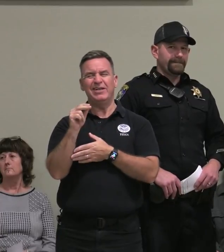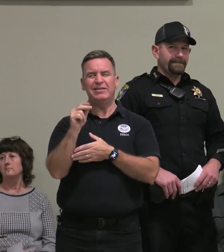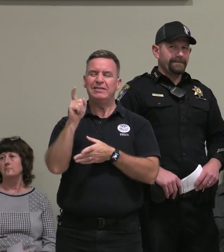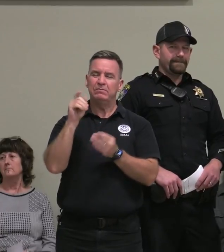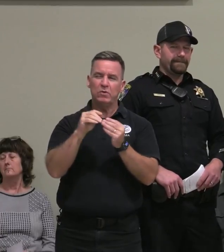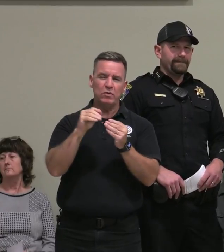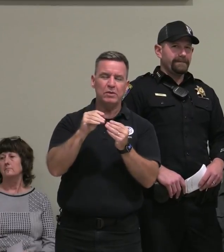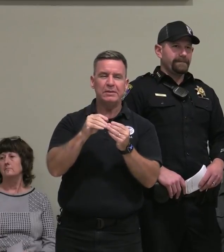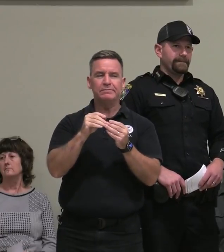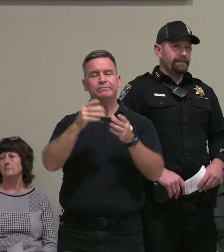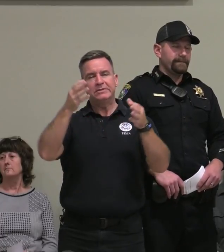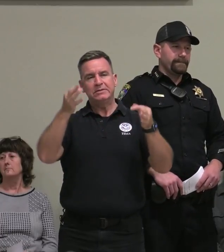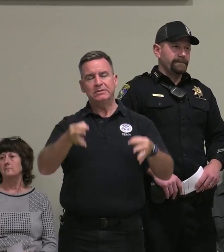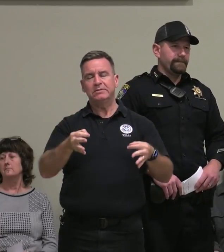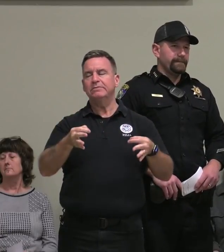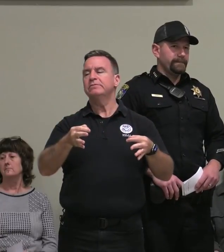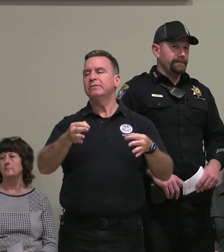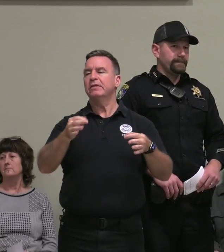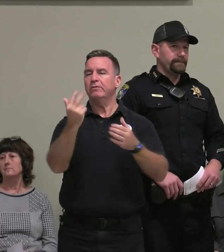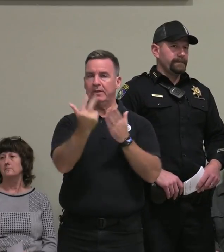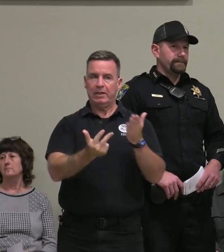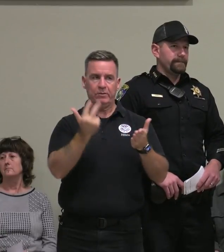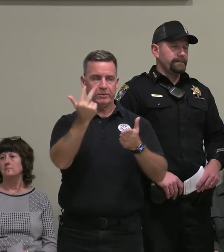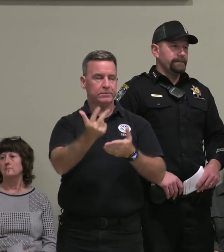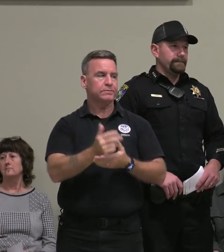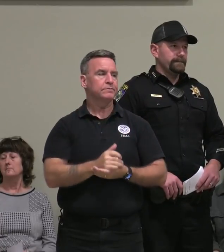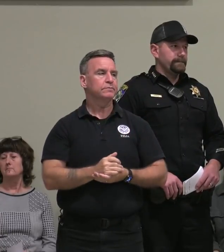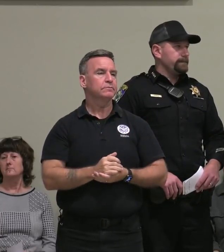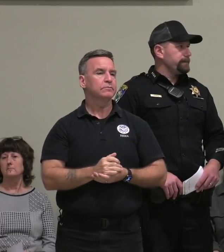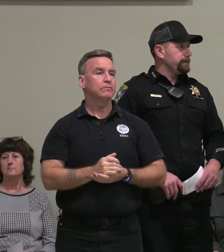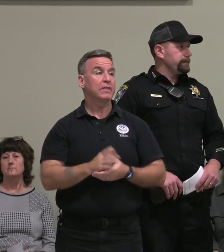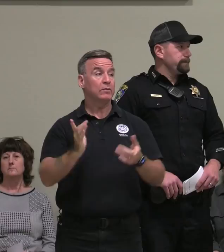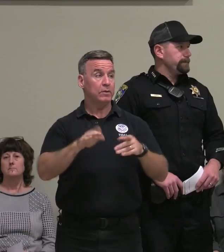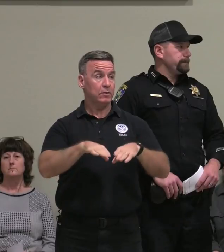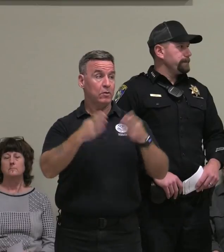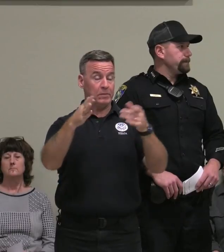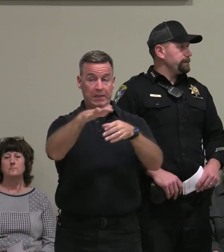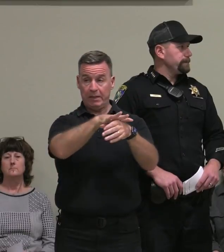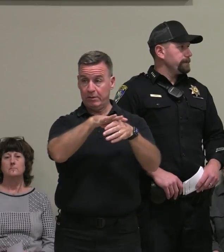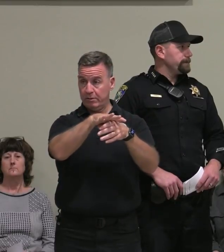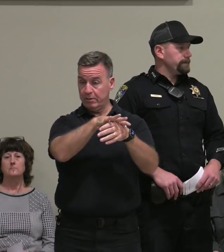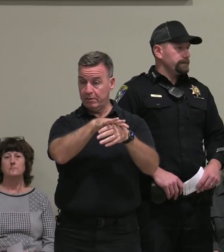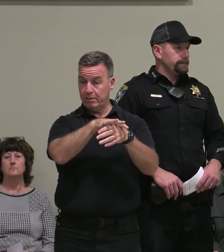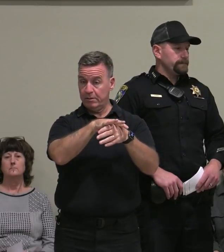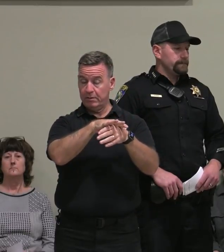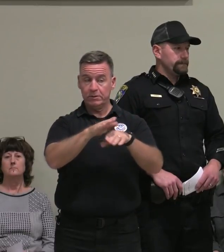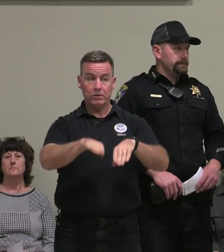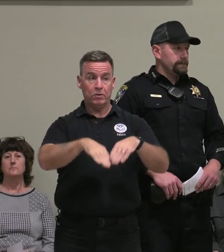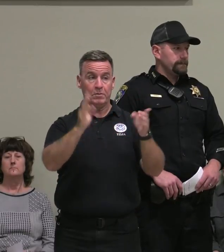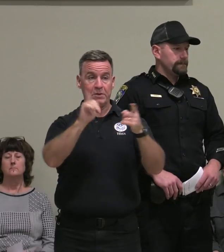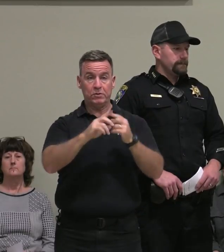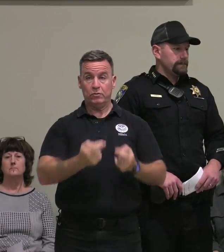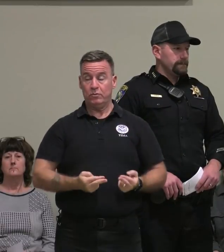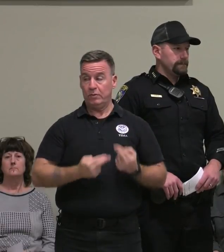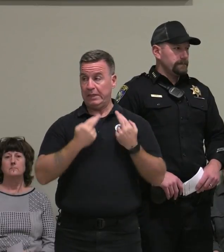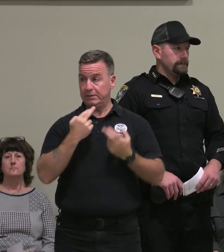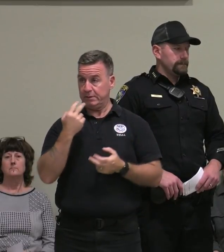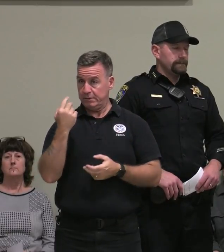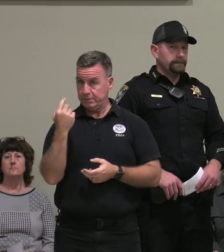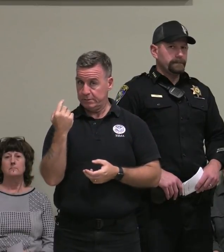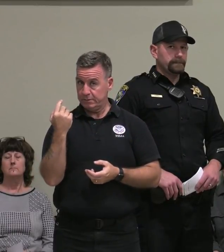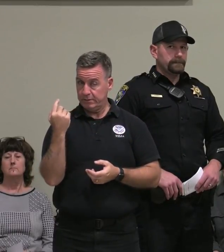we need more than that. And we came up, we settled on three hours. Once we open up an area, it is open to residents